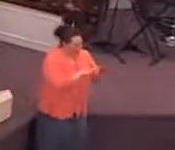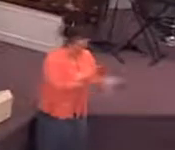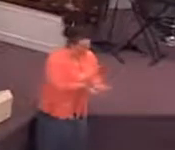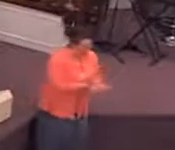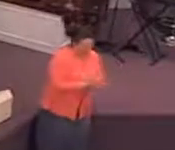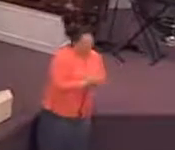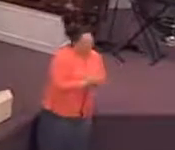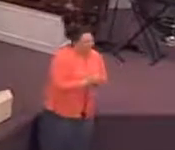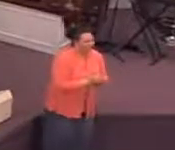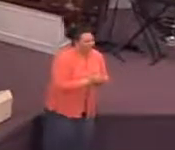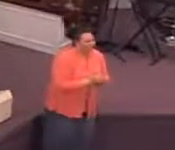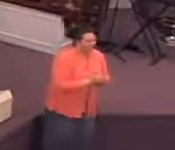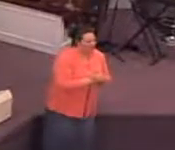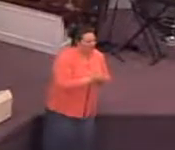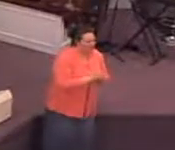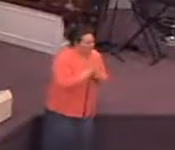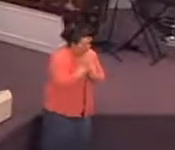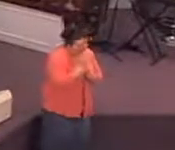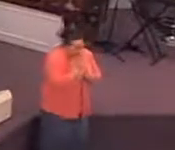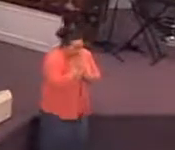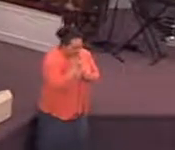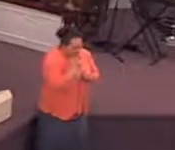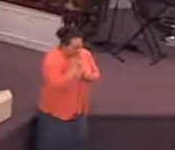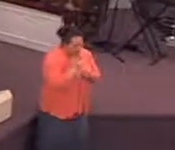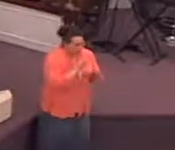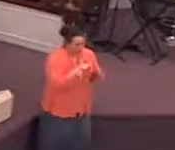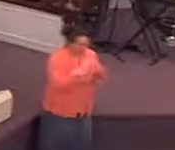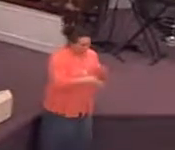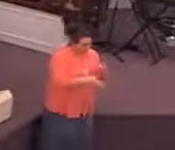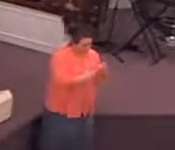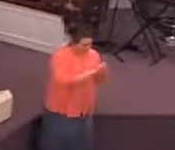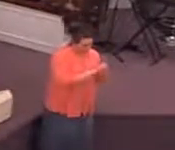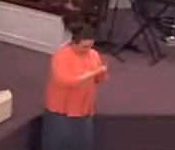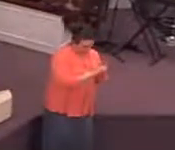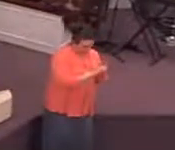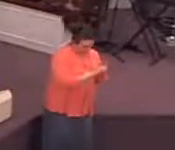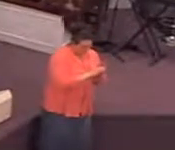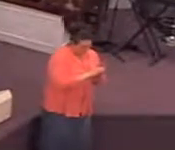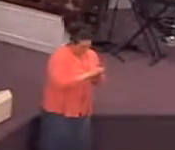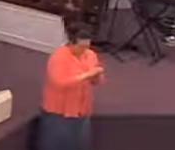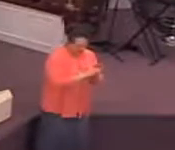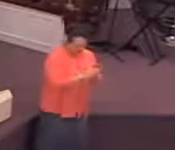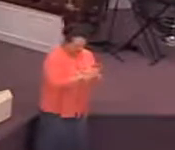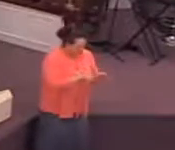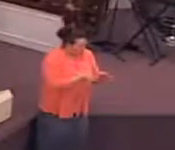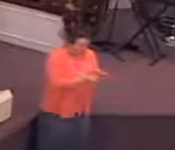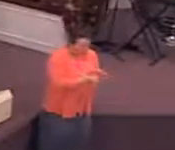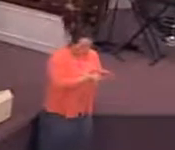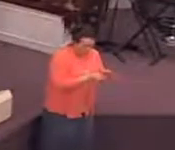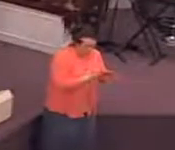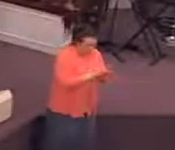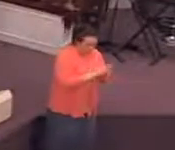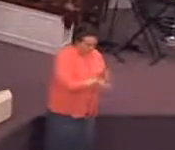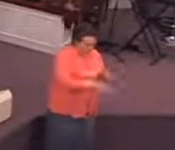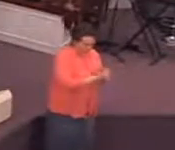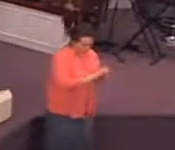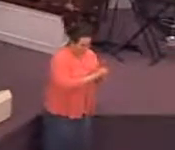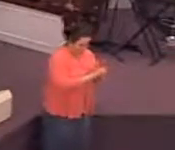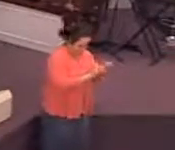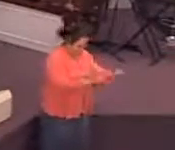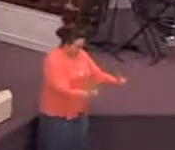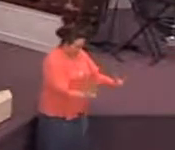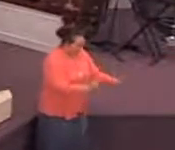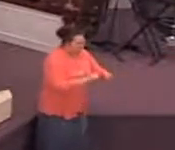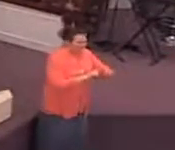We're just not really getting the whole picture. And I'm not here to describe the whole picture to you tonight, but I would like for us